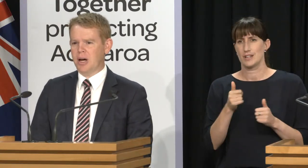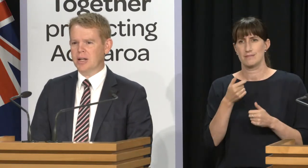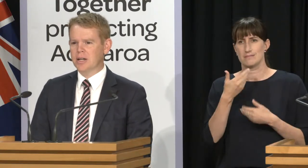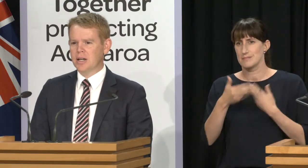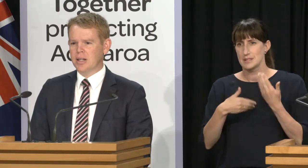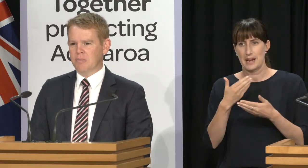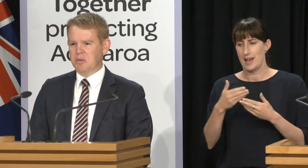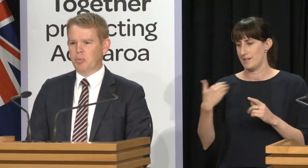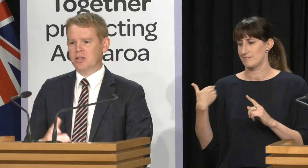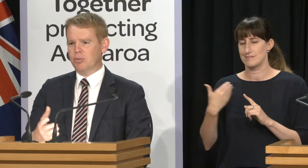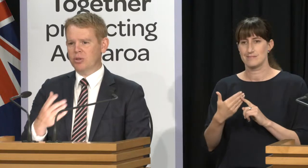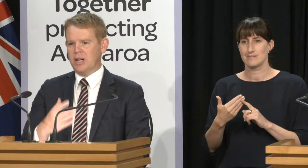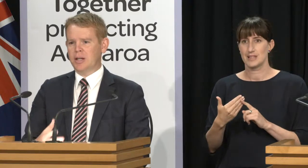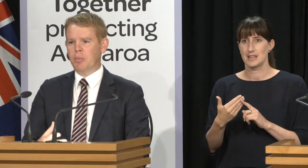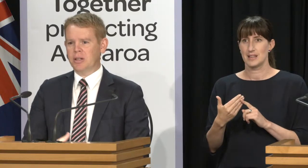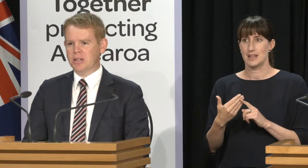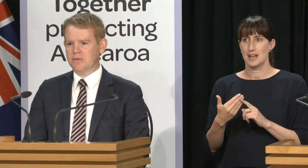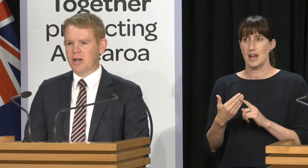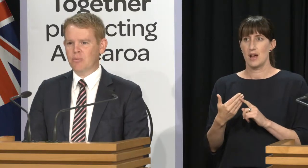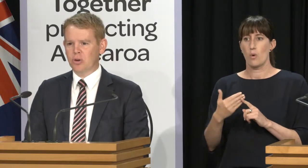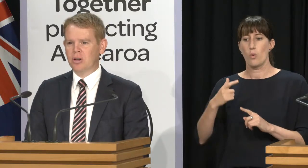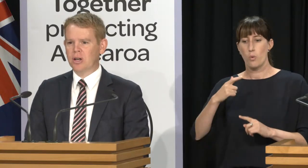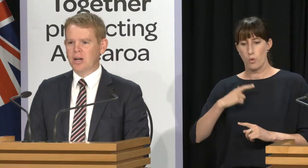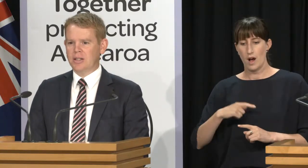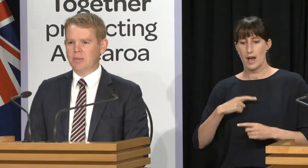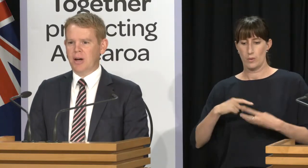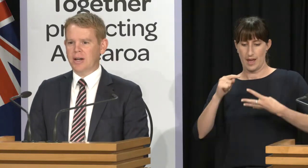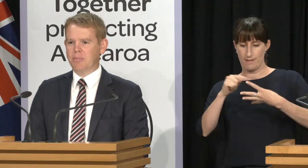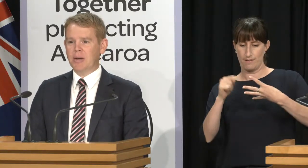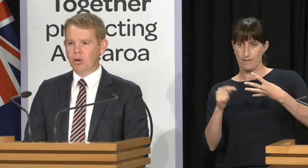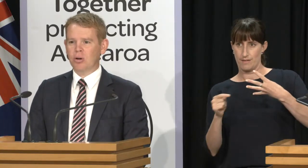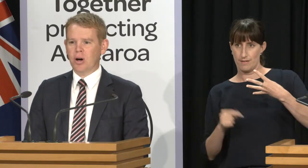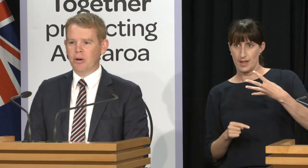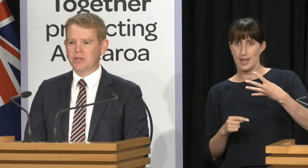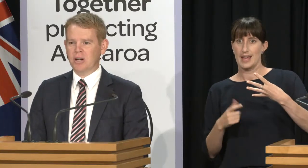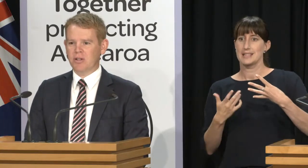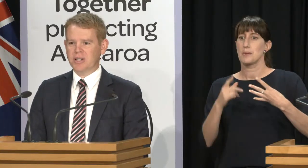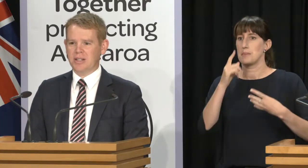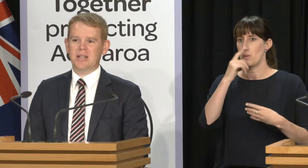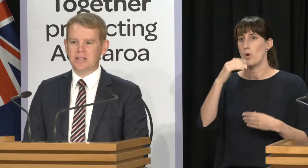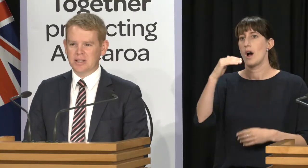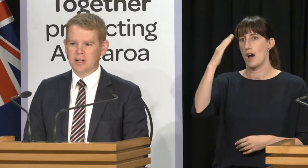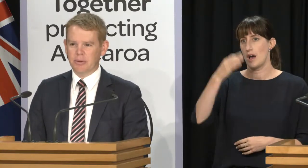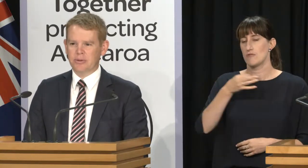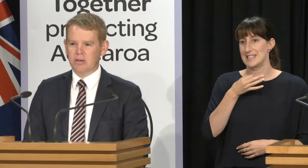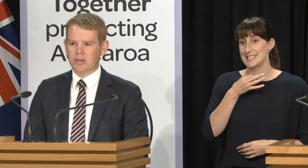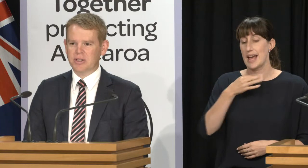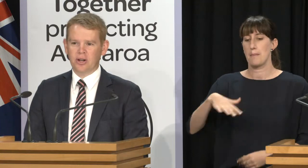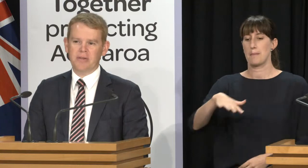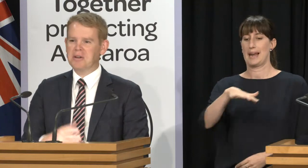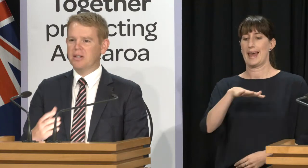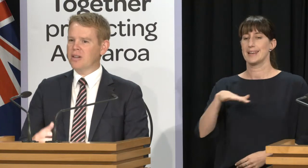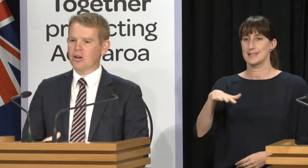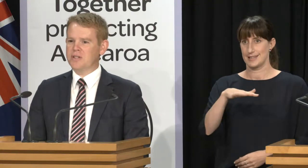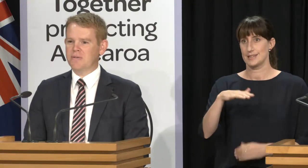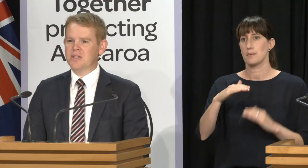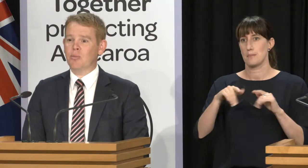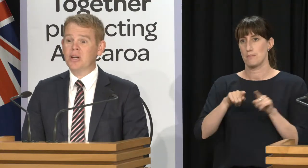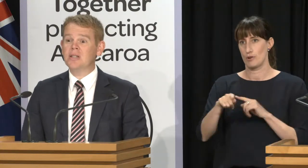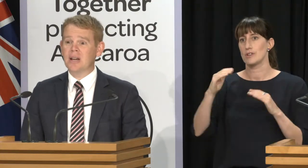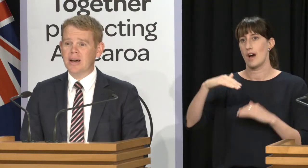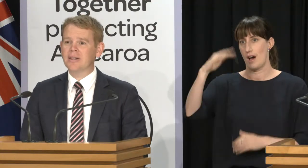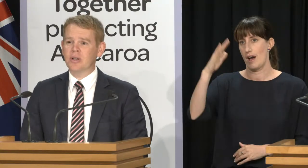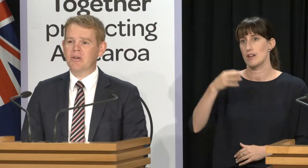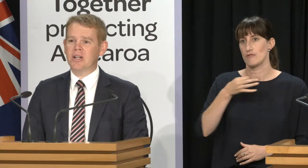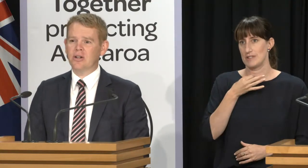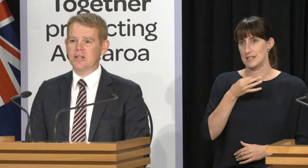asked about the principles that underpin this framework. It's about people who are most at risk and settings that are most at risk. And I think I've said for some